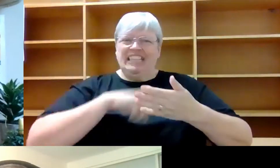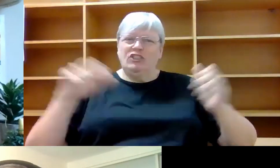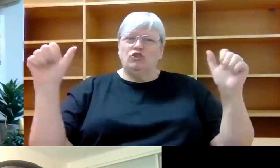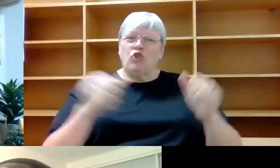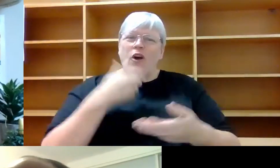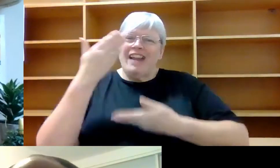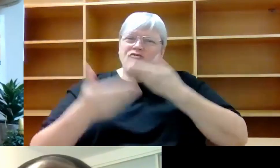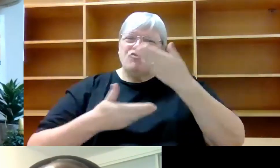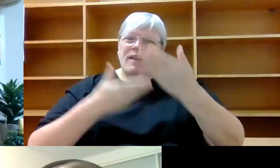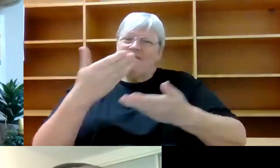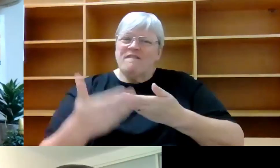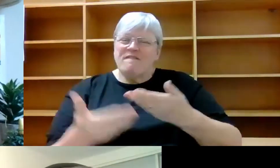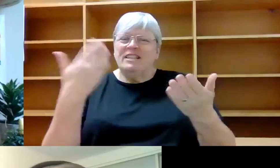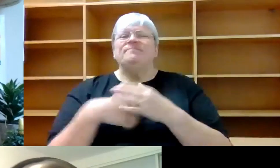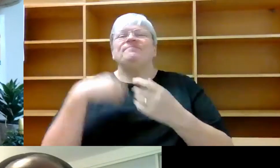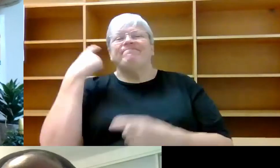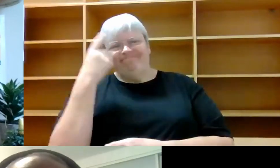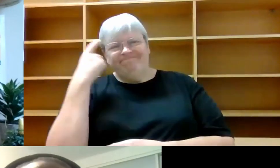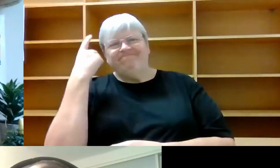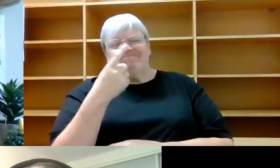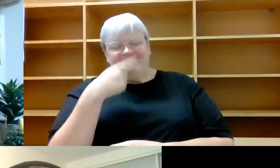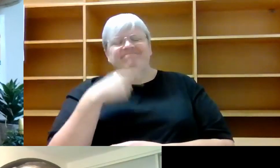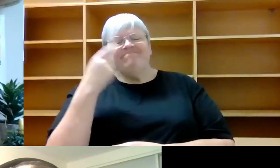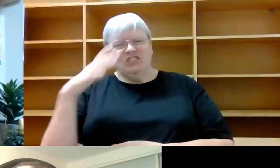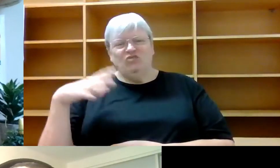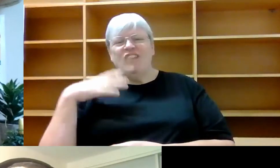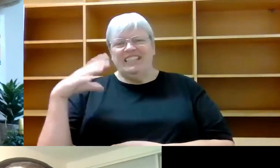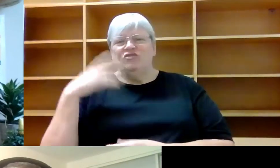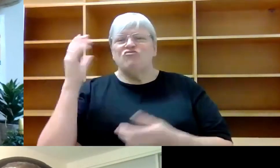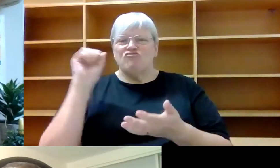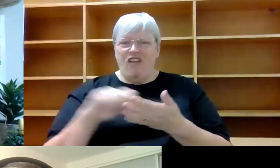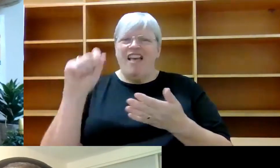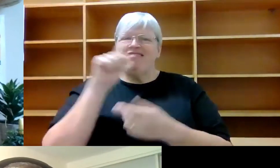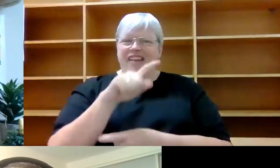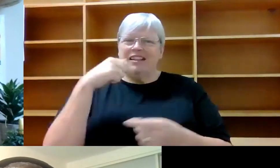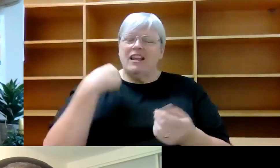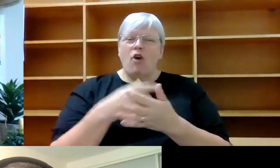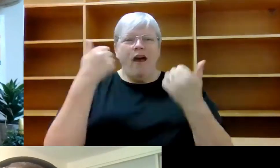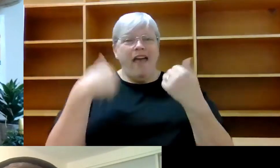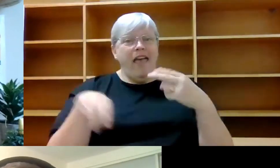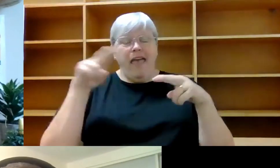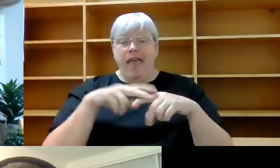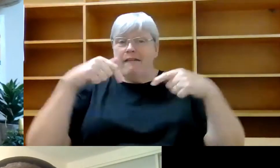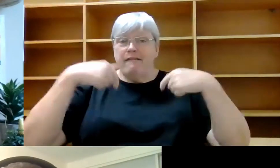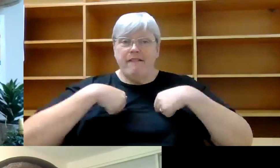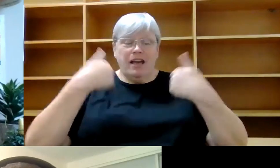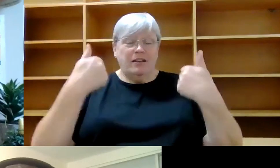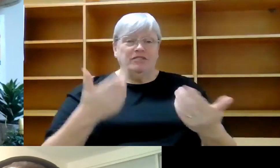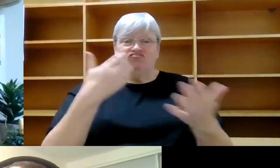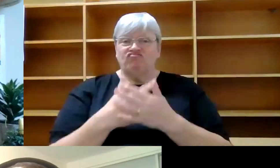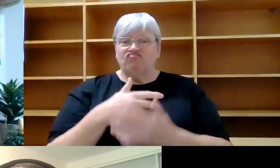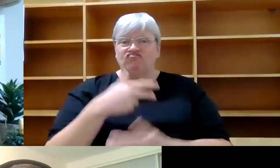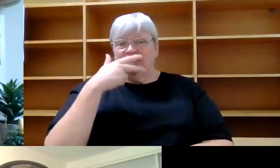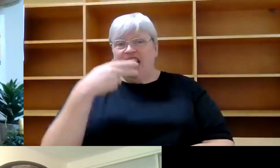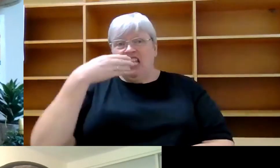So I had that in mind when I sat down to write Weldon Blake. I thought, okay, if I'm 7, 8, 9, 10, 11 or